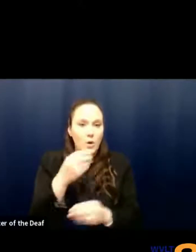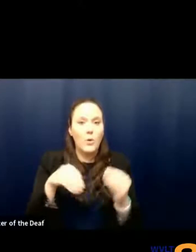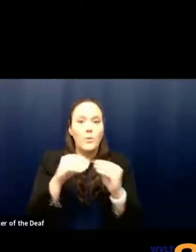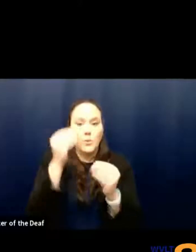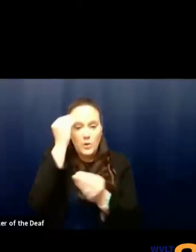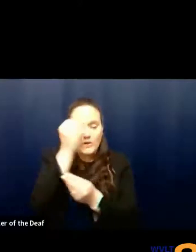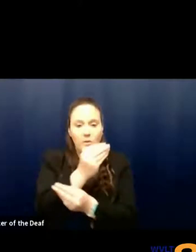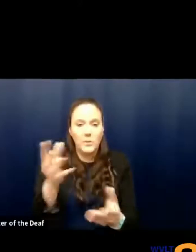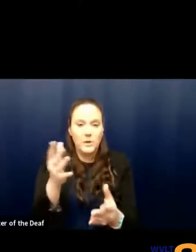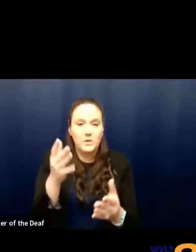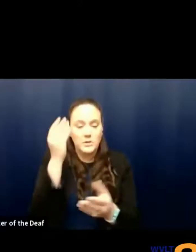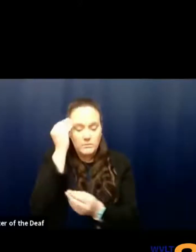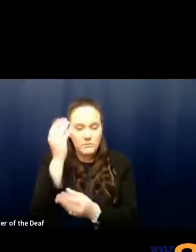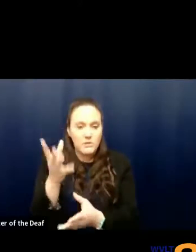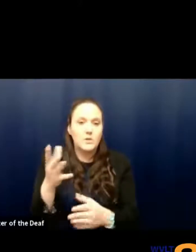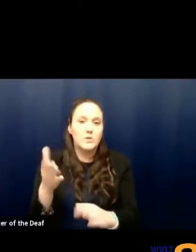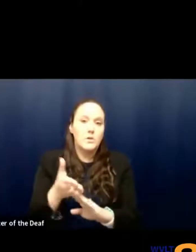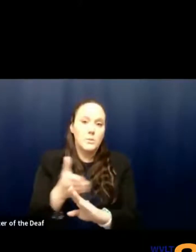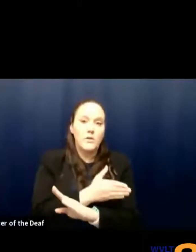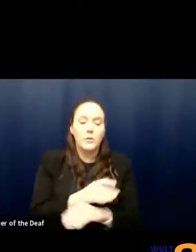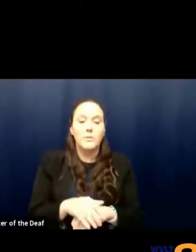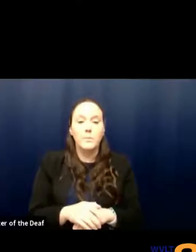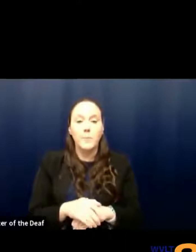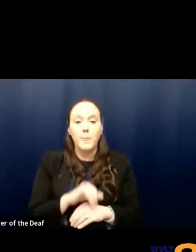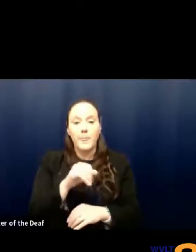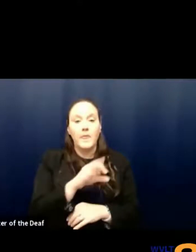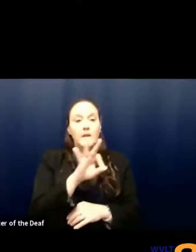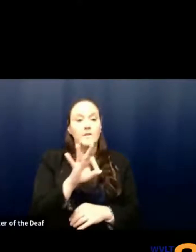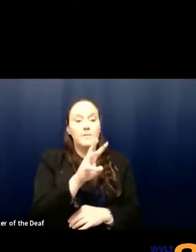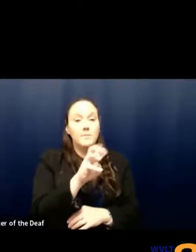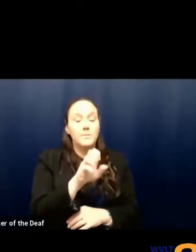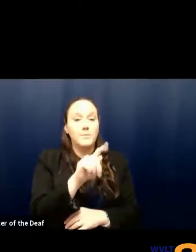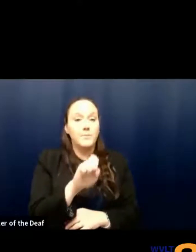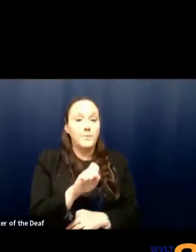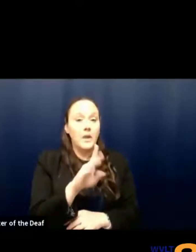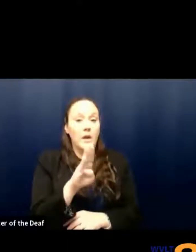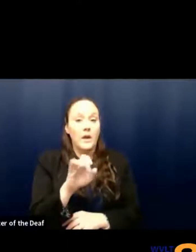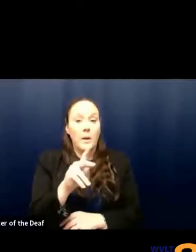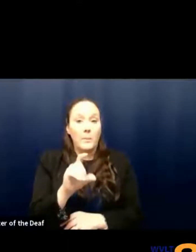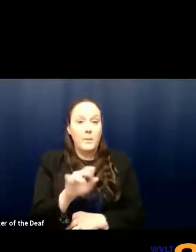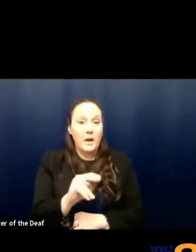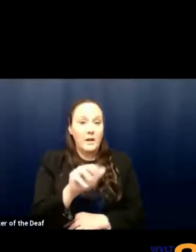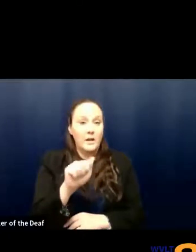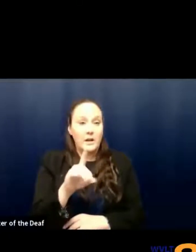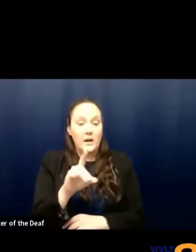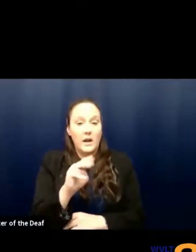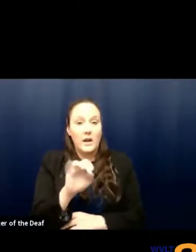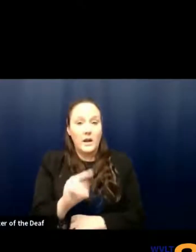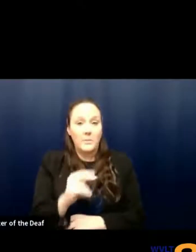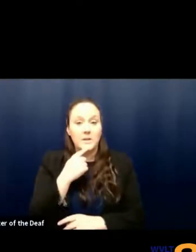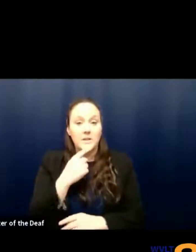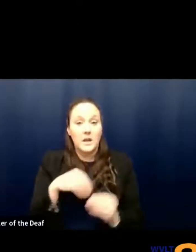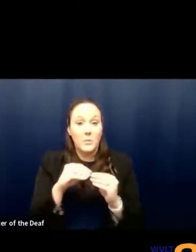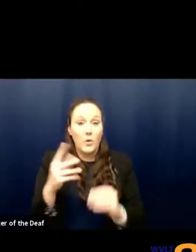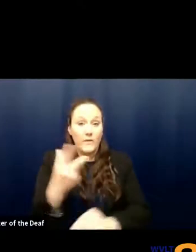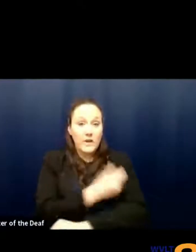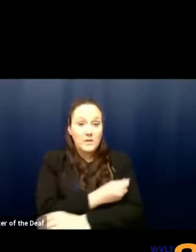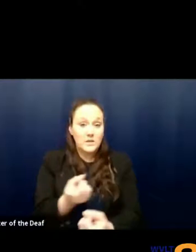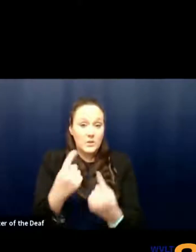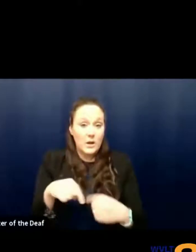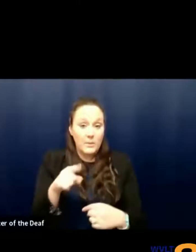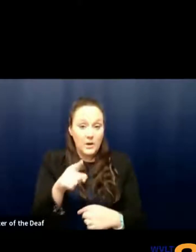notice. And from Jeff with WATE, the Biden administration says more vaccine is coming. Have you seen the vaccine